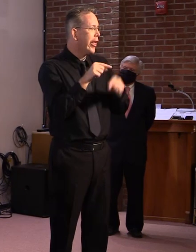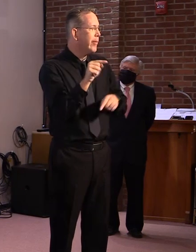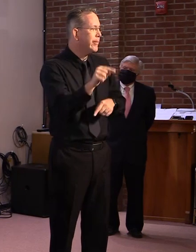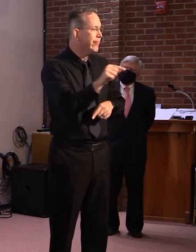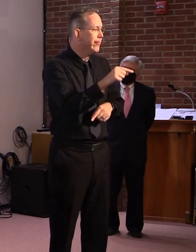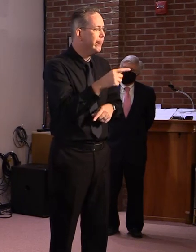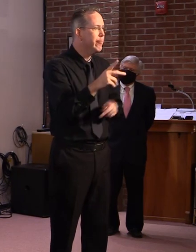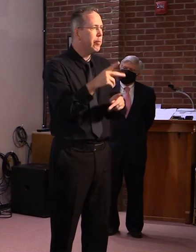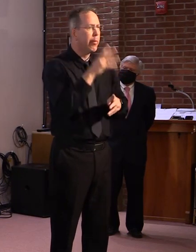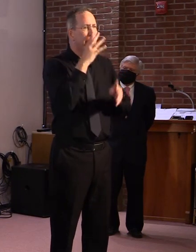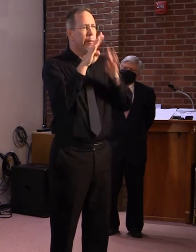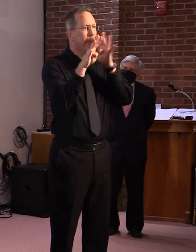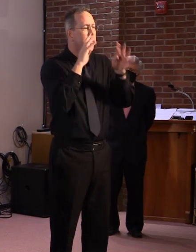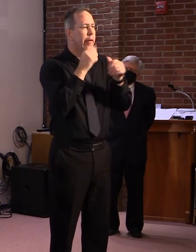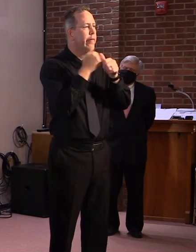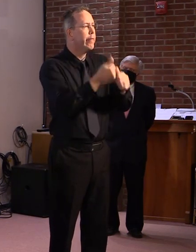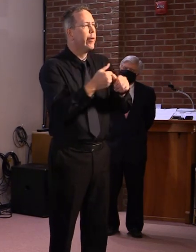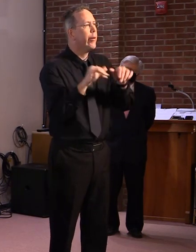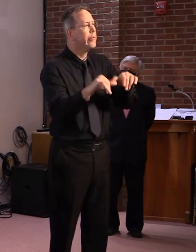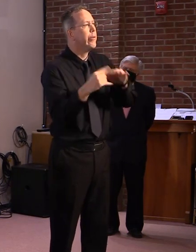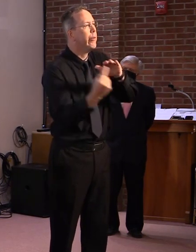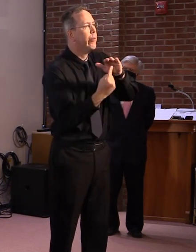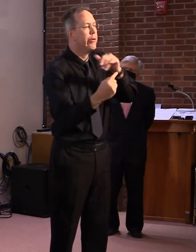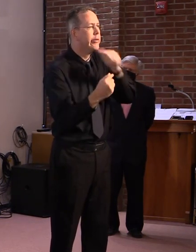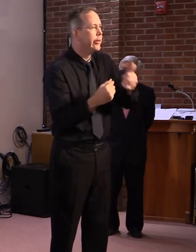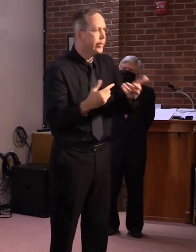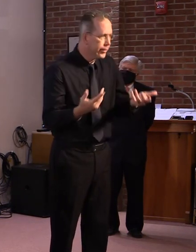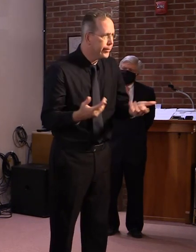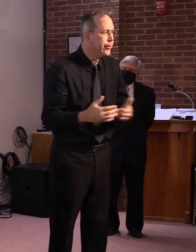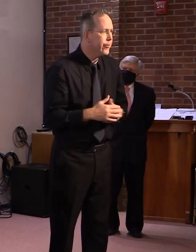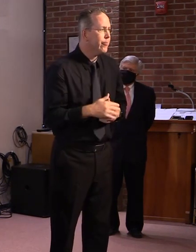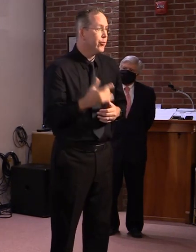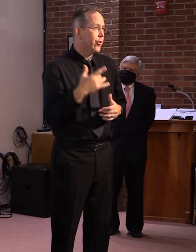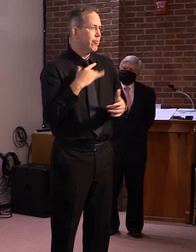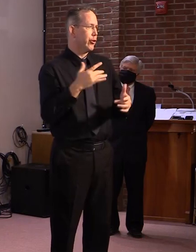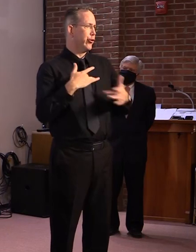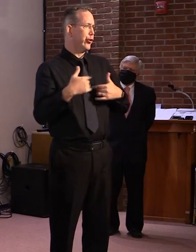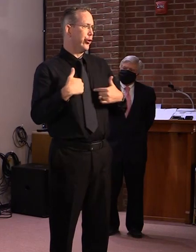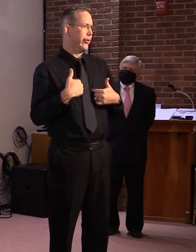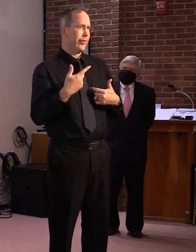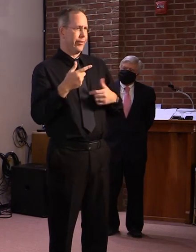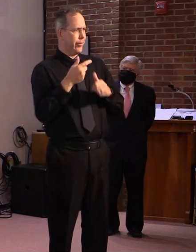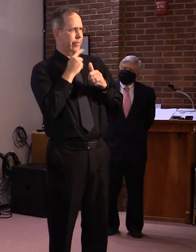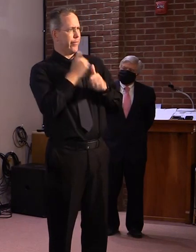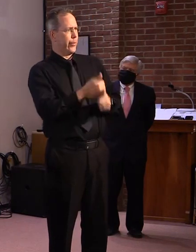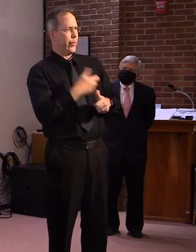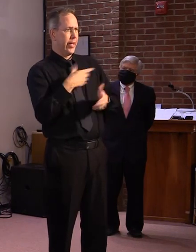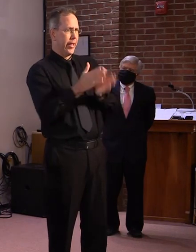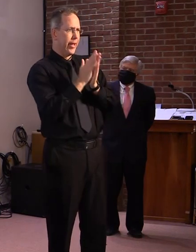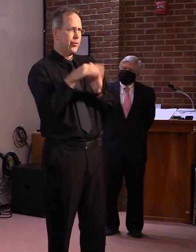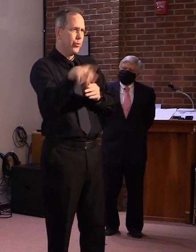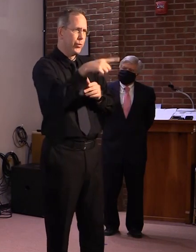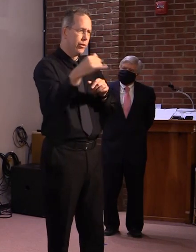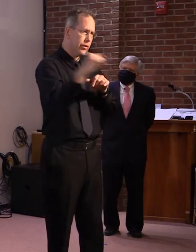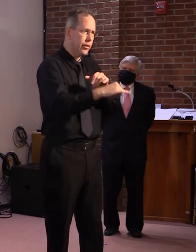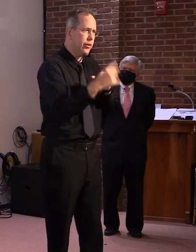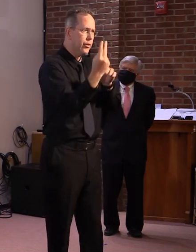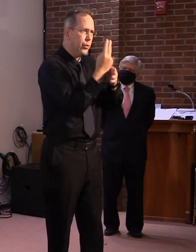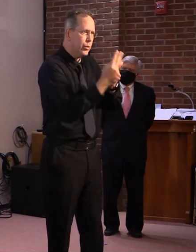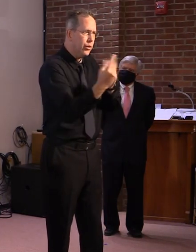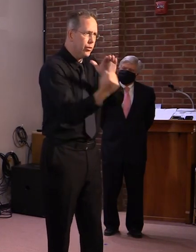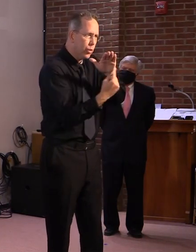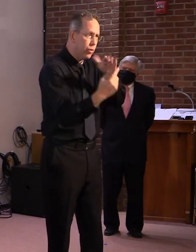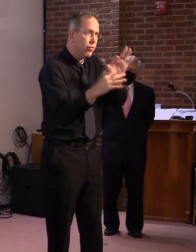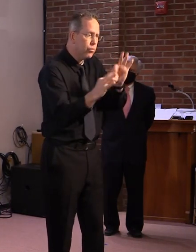that we have in place for any type of violation that we can